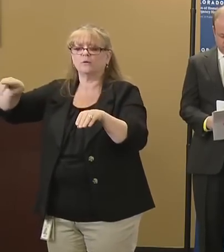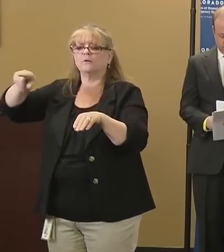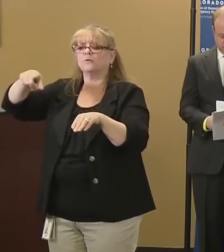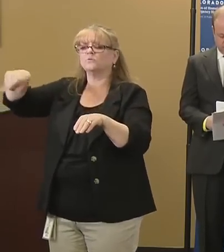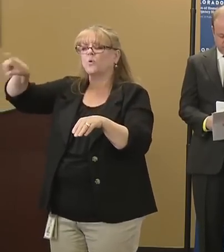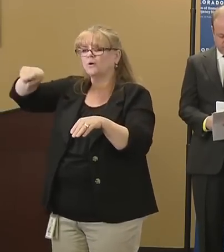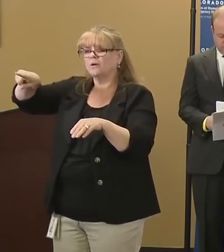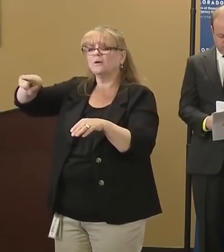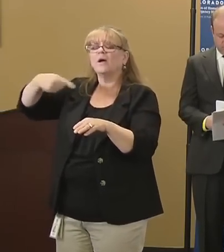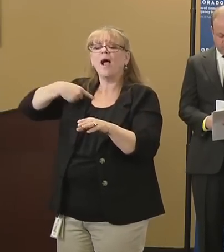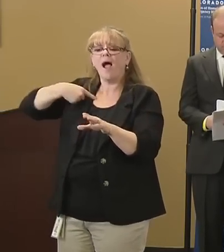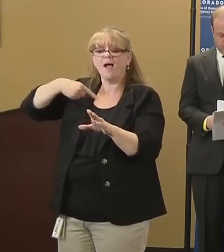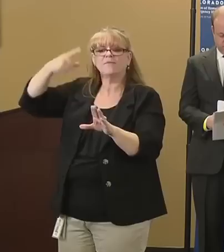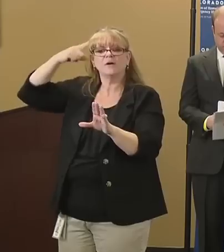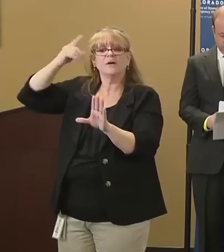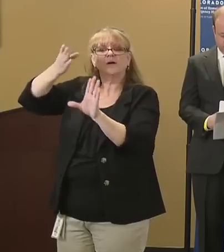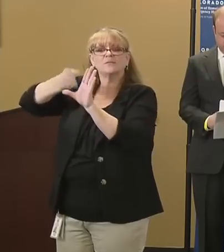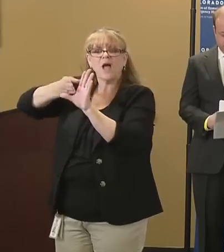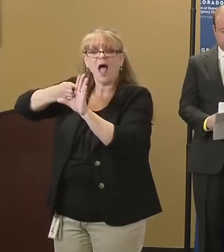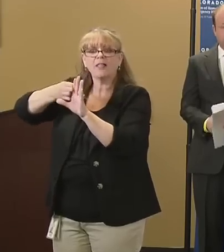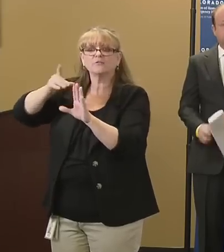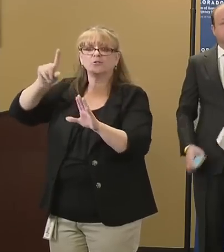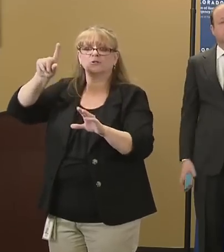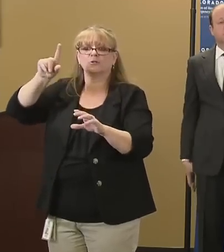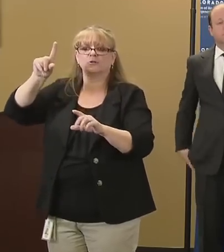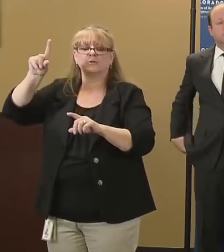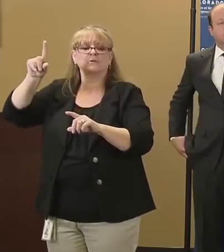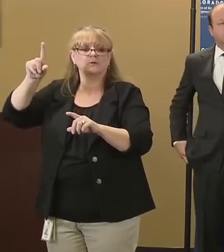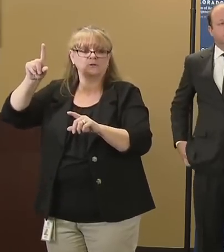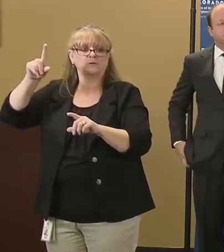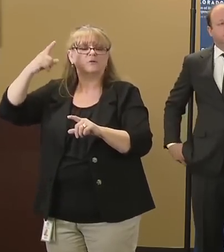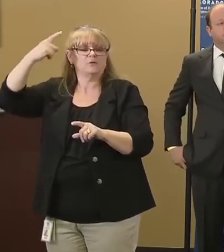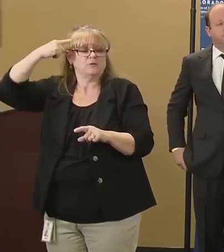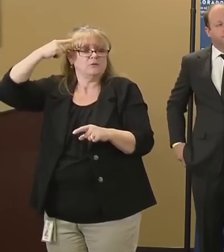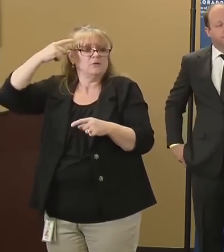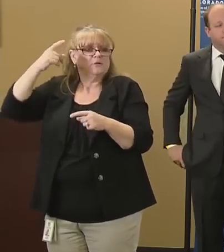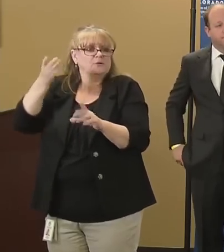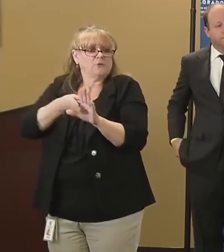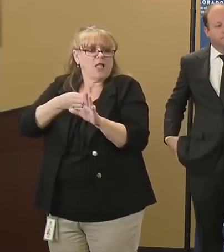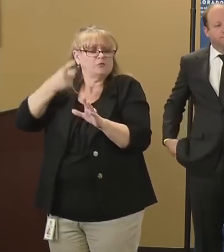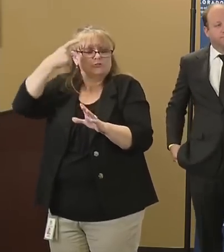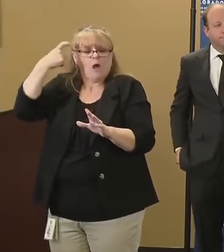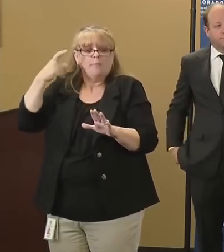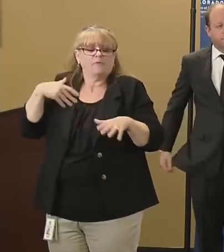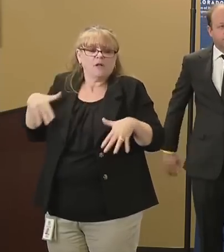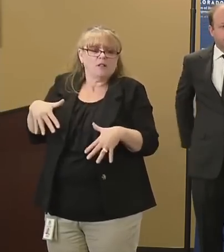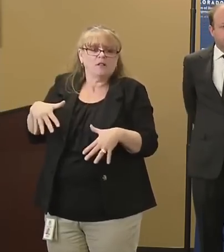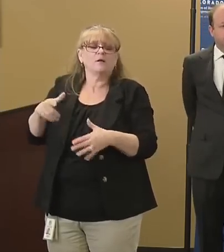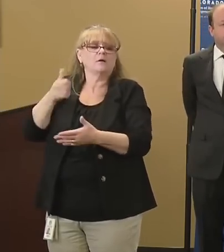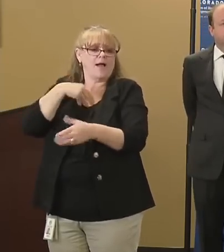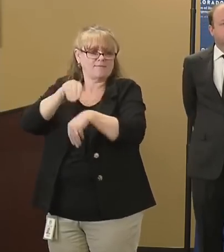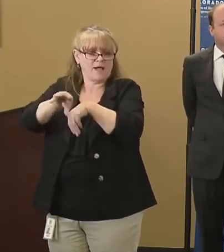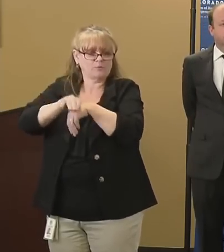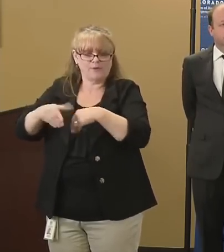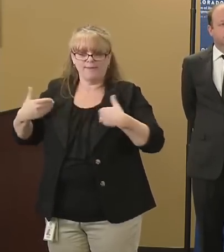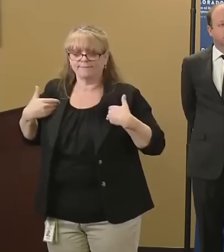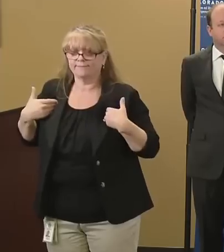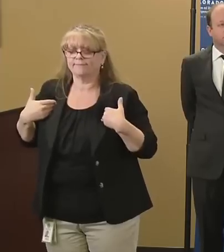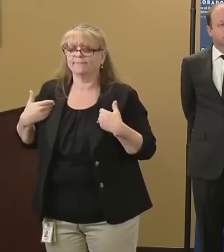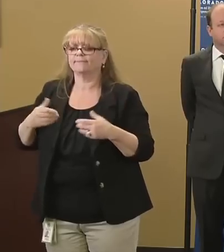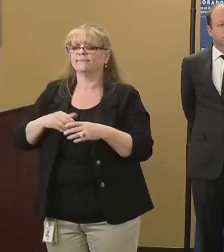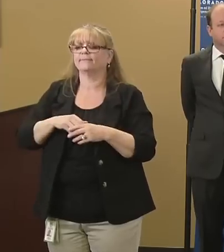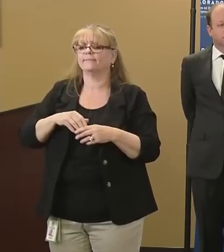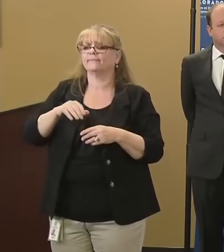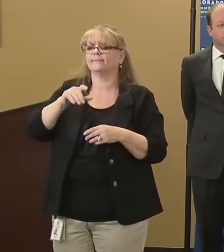you could understand, post-traumatic stress disorder, some problems with cognitive function also. So there is a